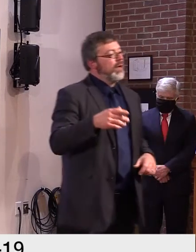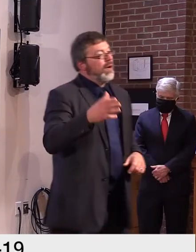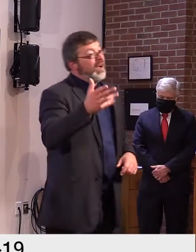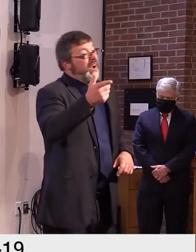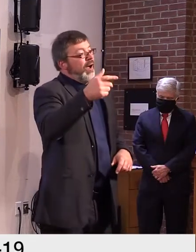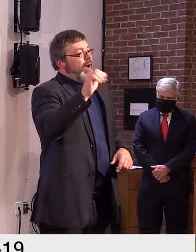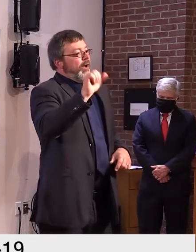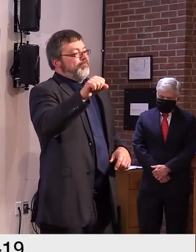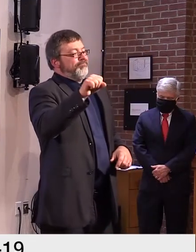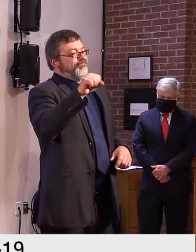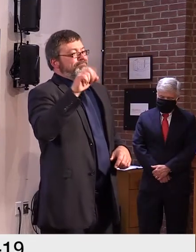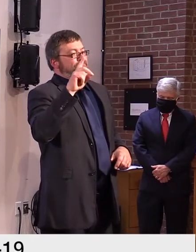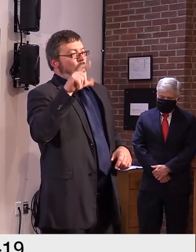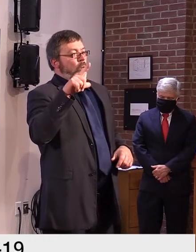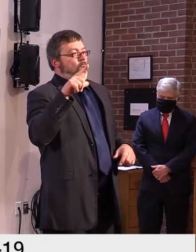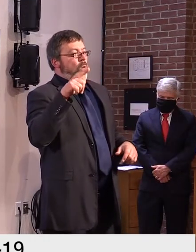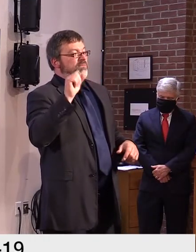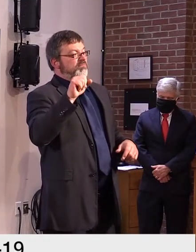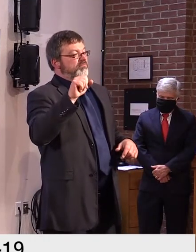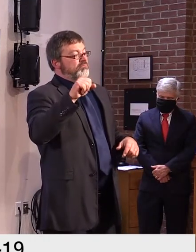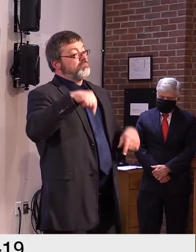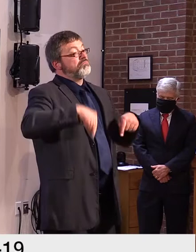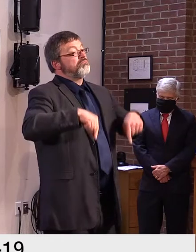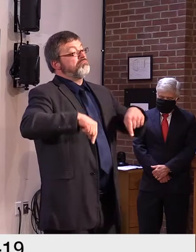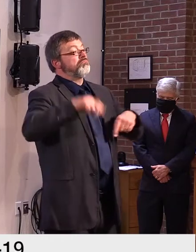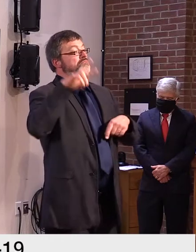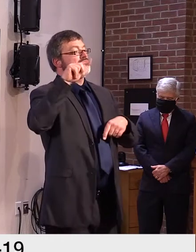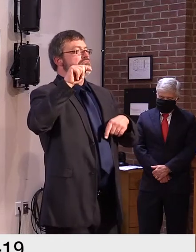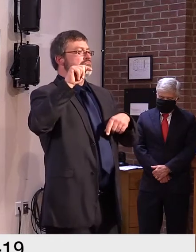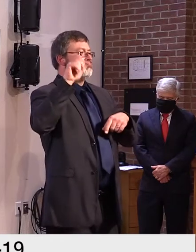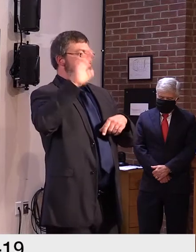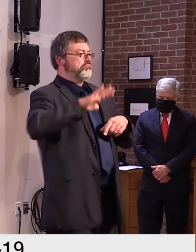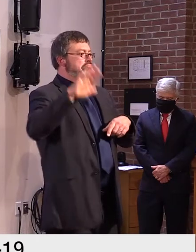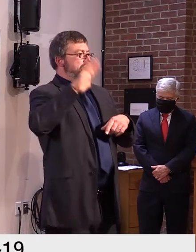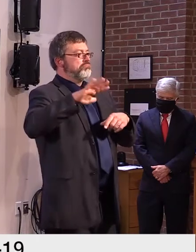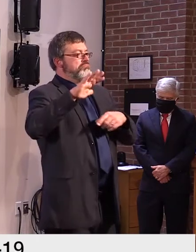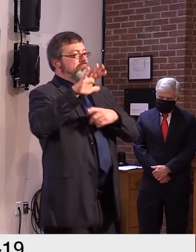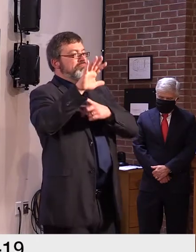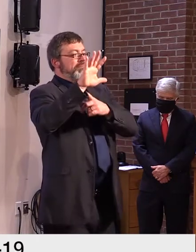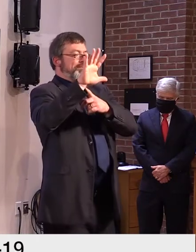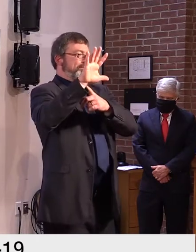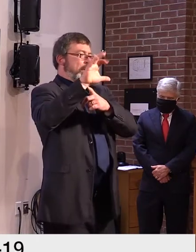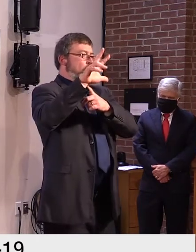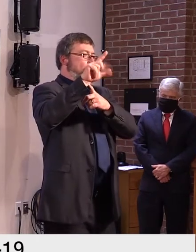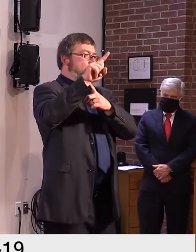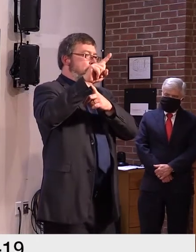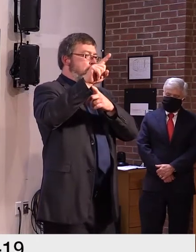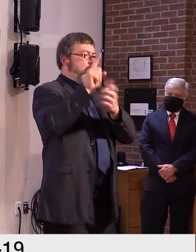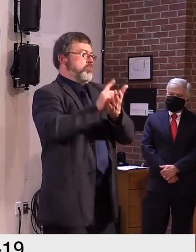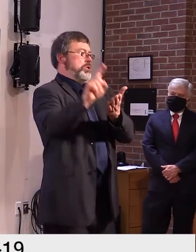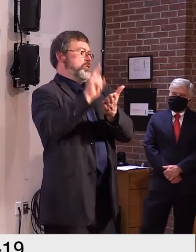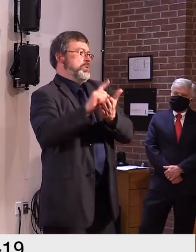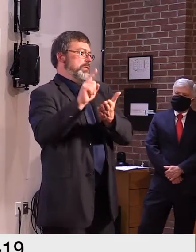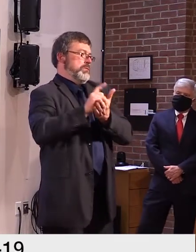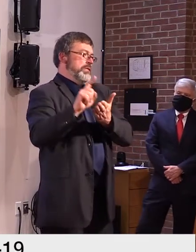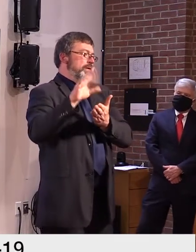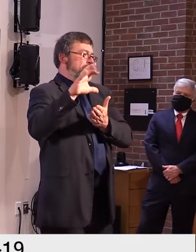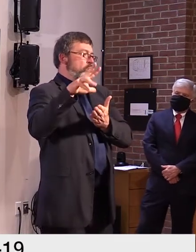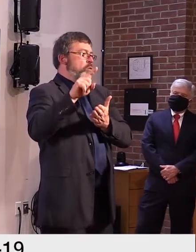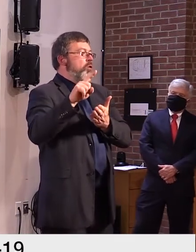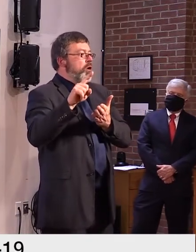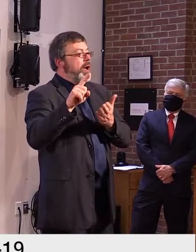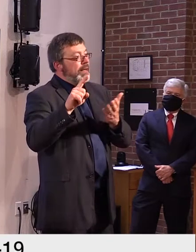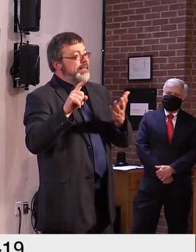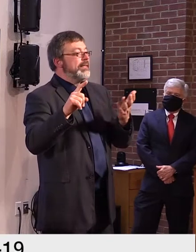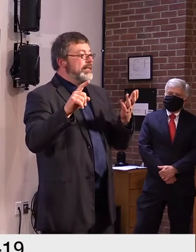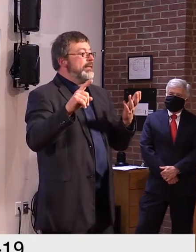$531 per week based on someone's earnings or whether they are doing, they are back to work part-time, they could earn